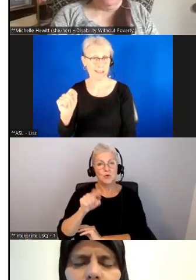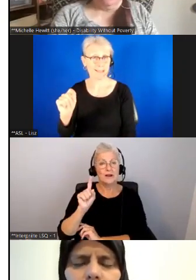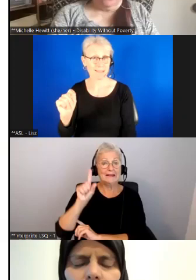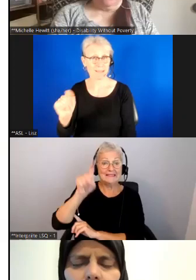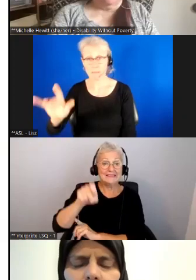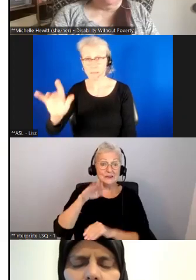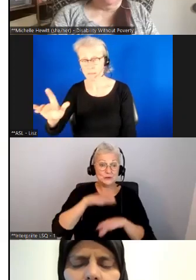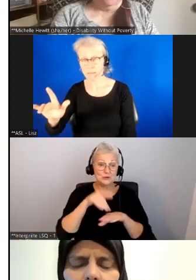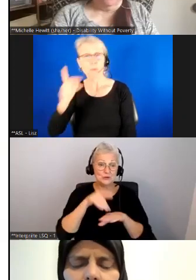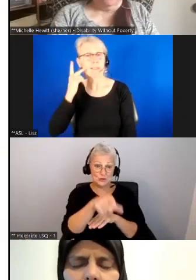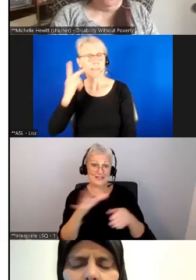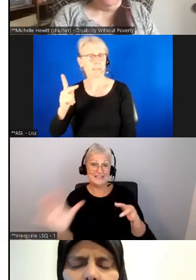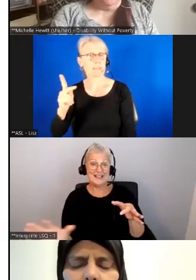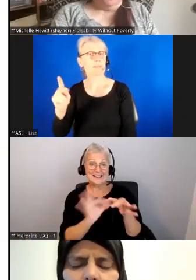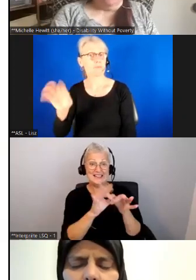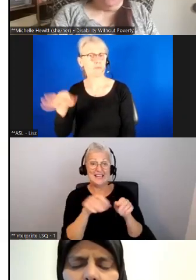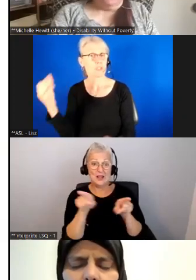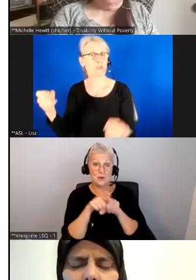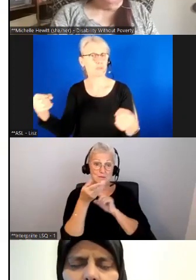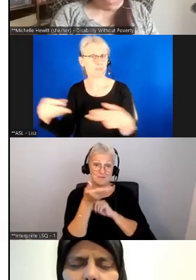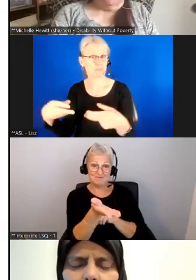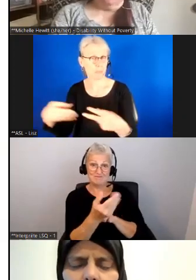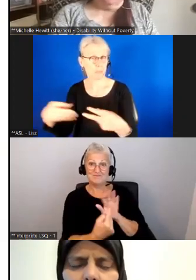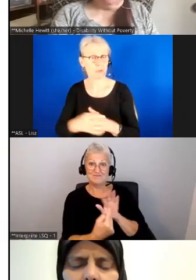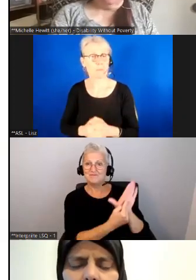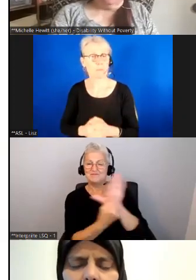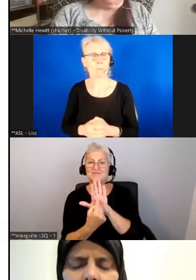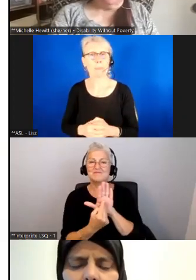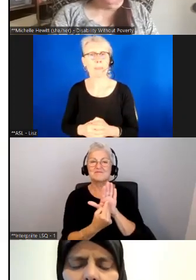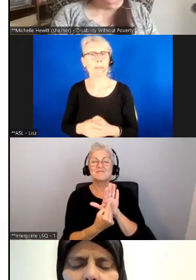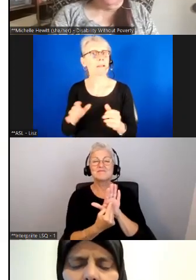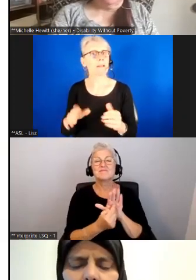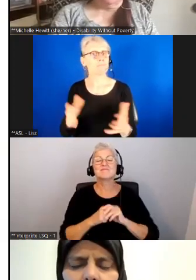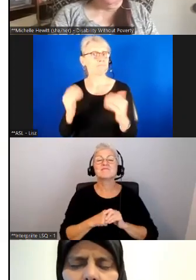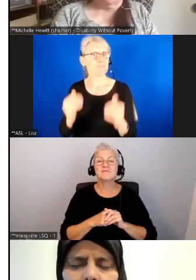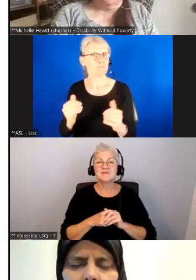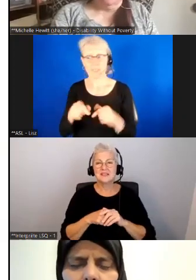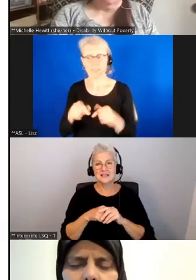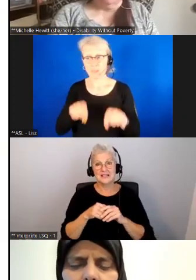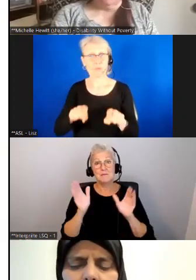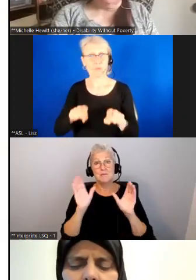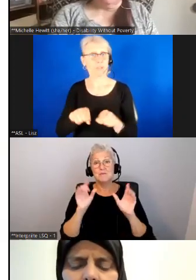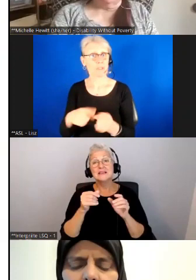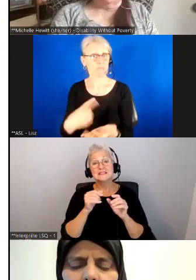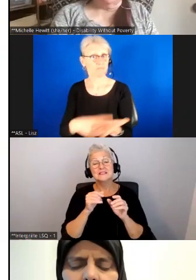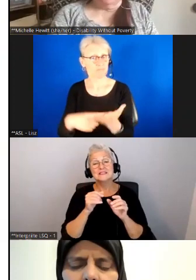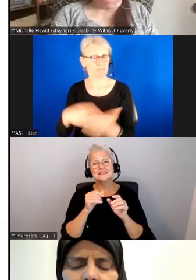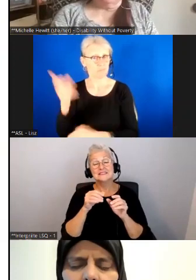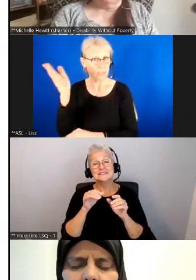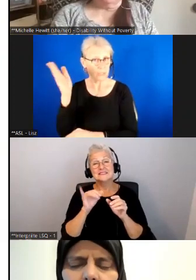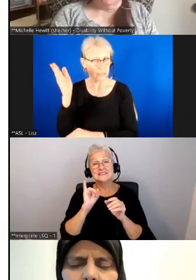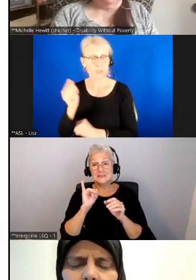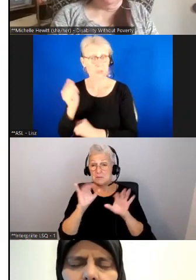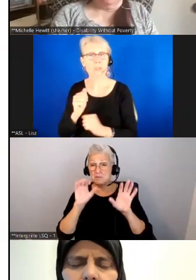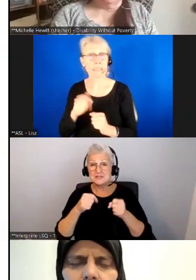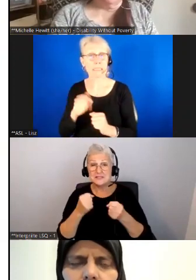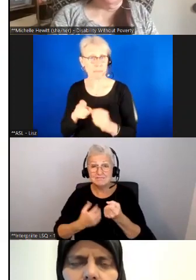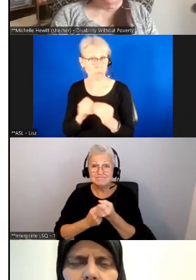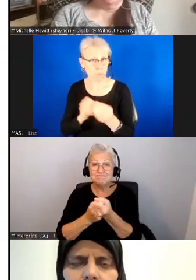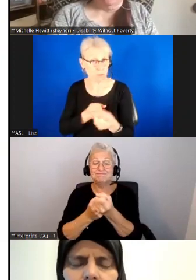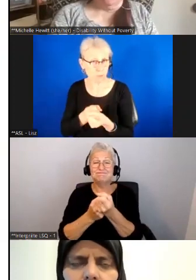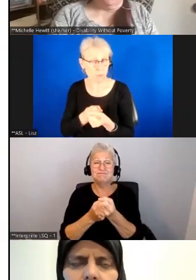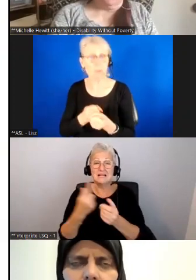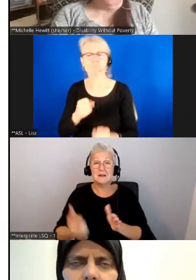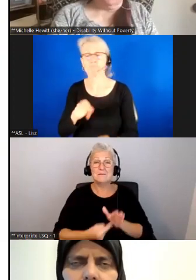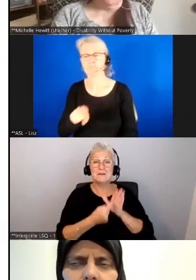access these online. If we can support you through this presentation, please send us a message in the chat box